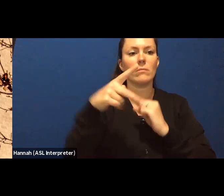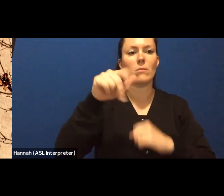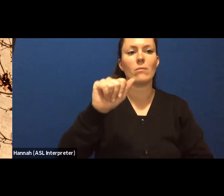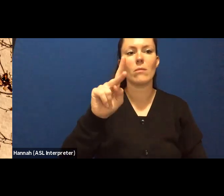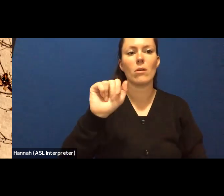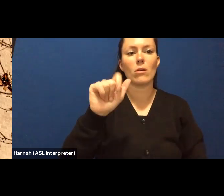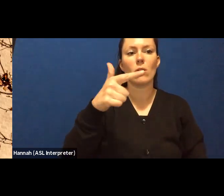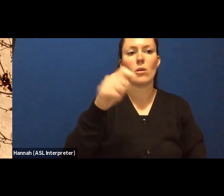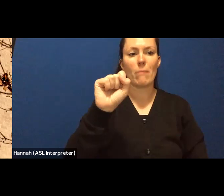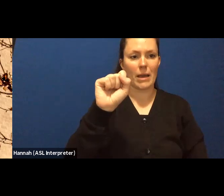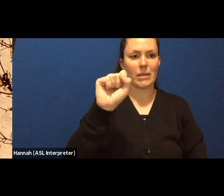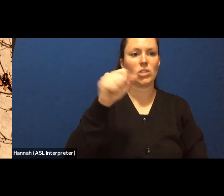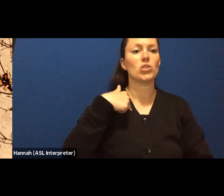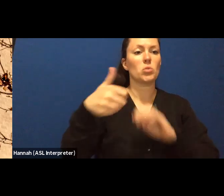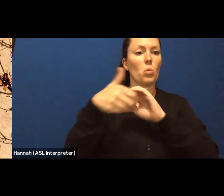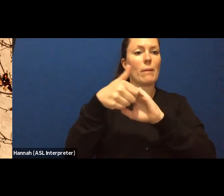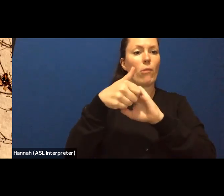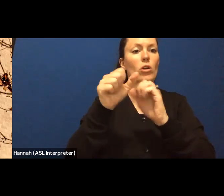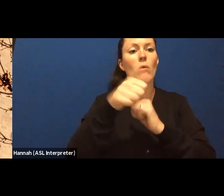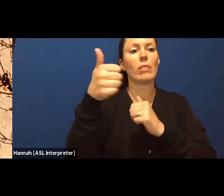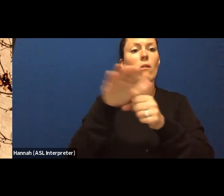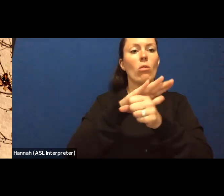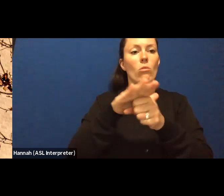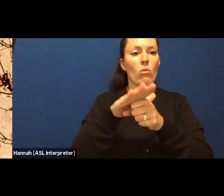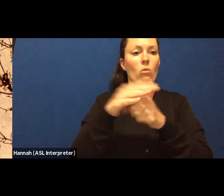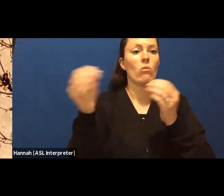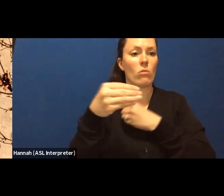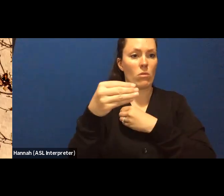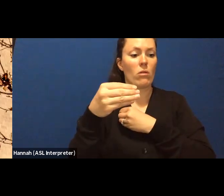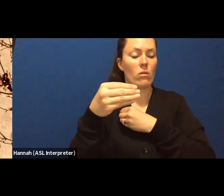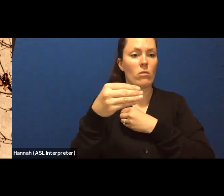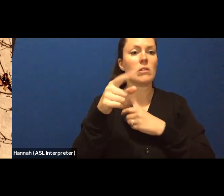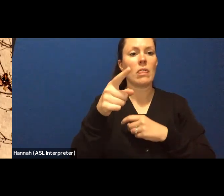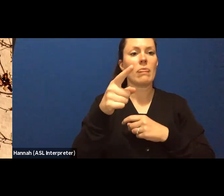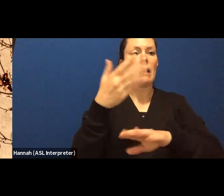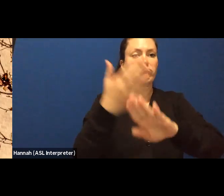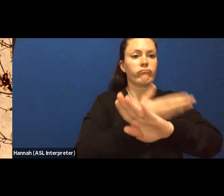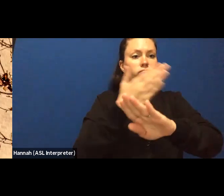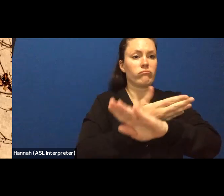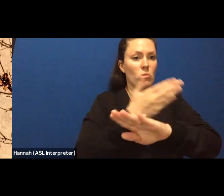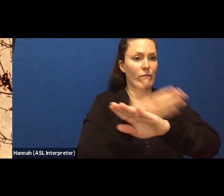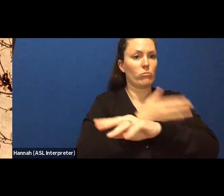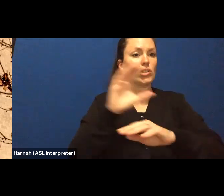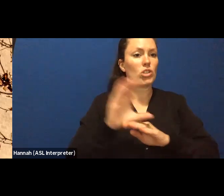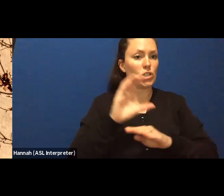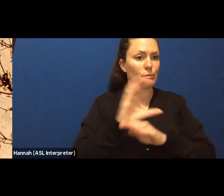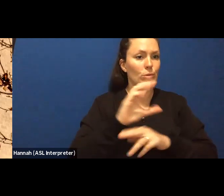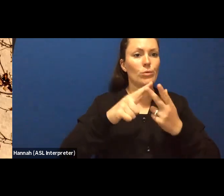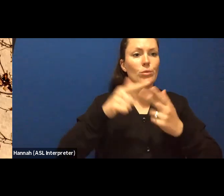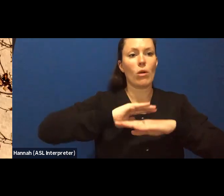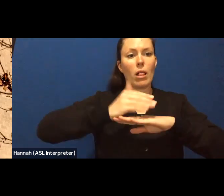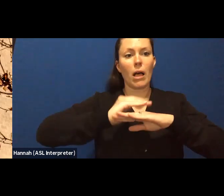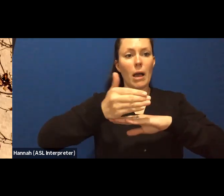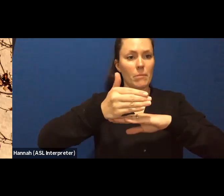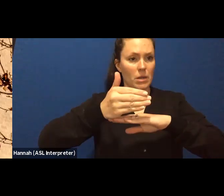partnered up with another local organization that refurbishes computers and laptops.